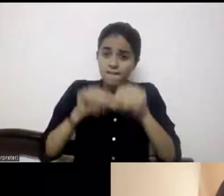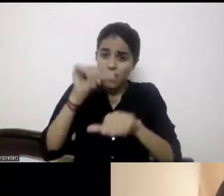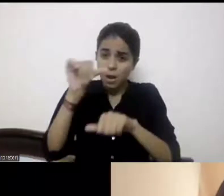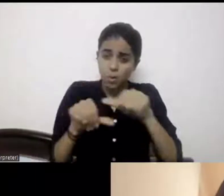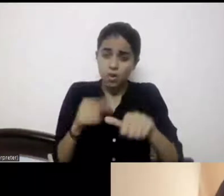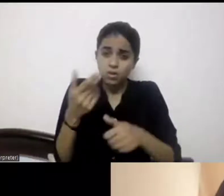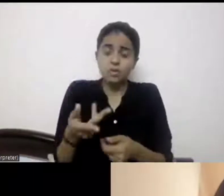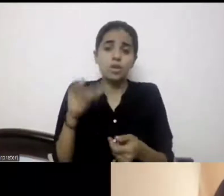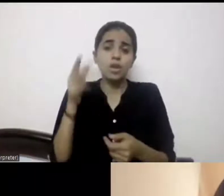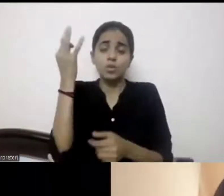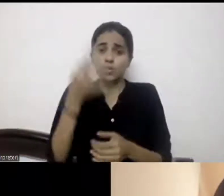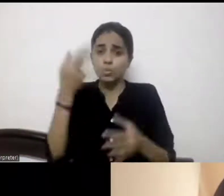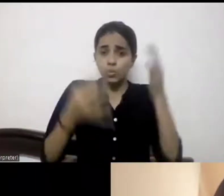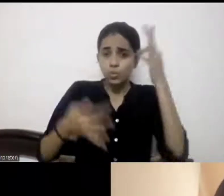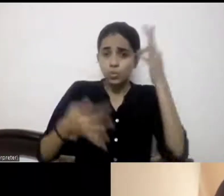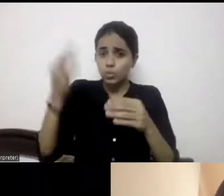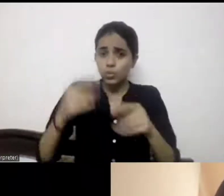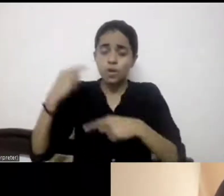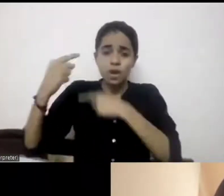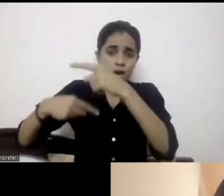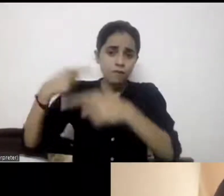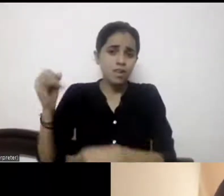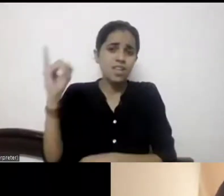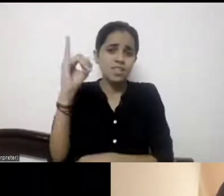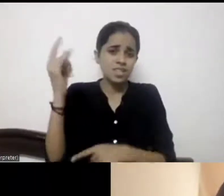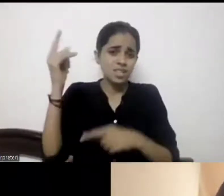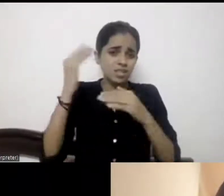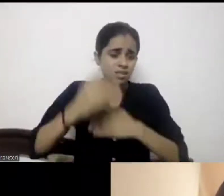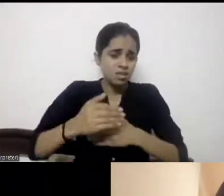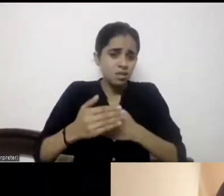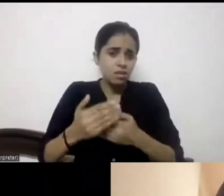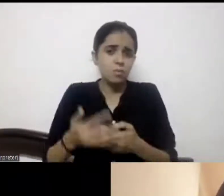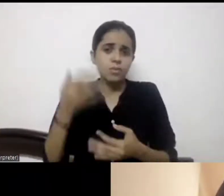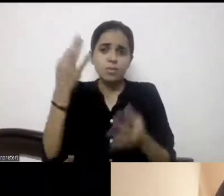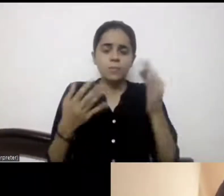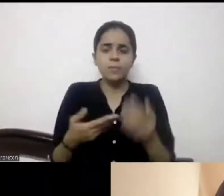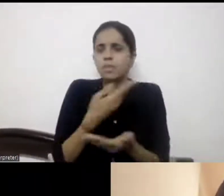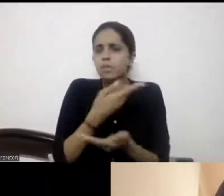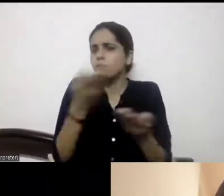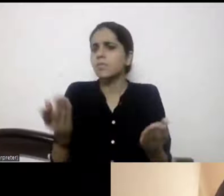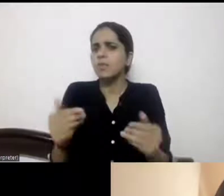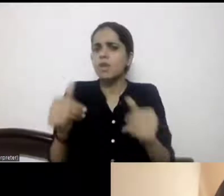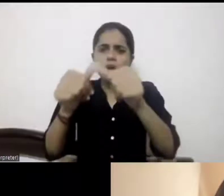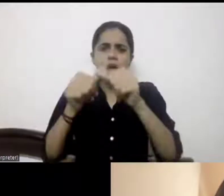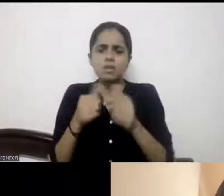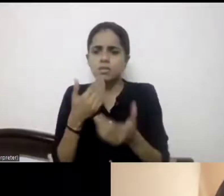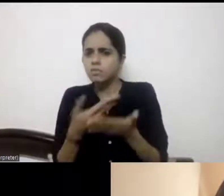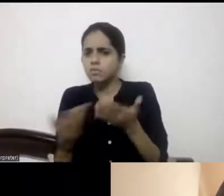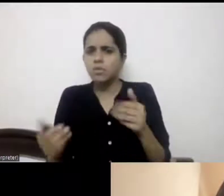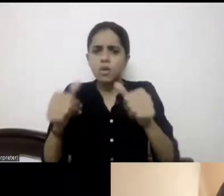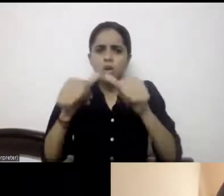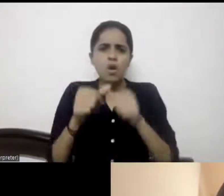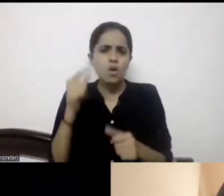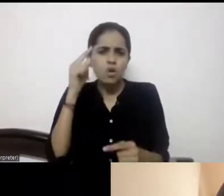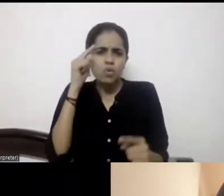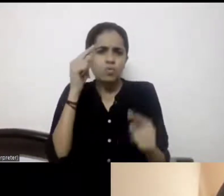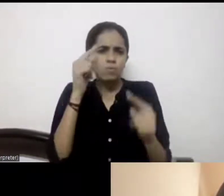just wish to know from any one of you, what is your